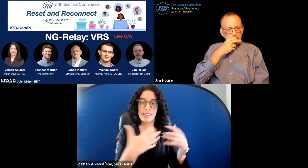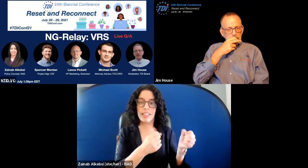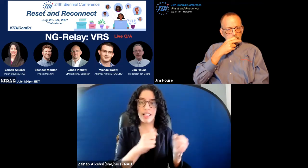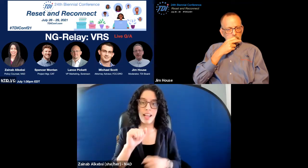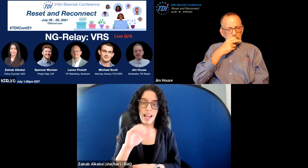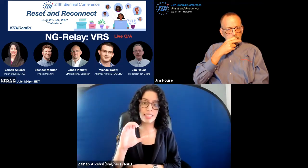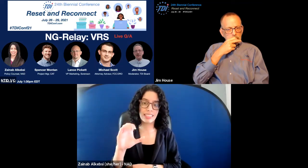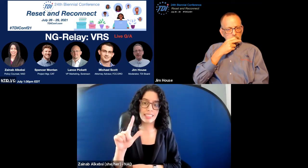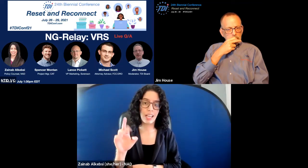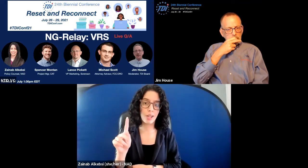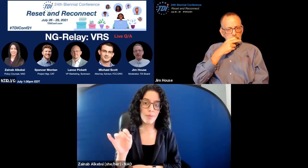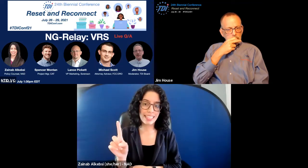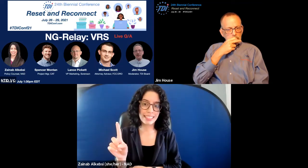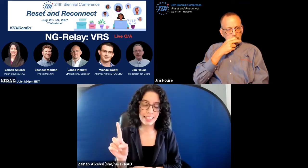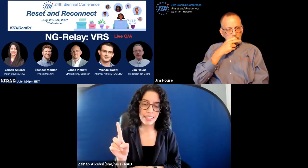COVID